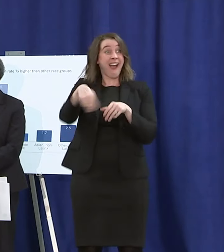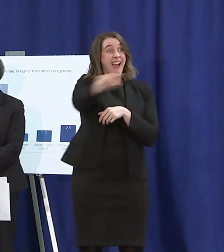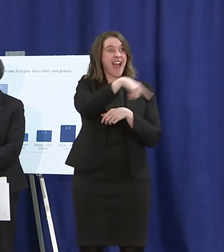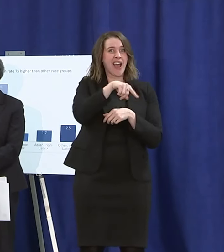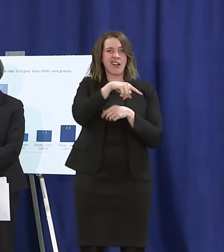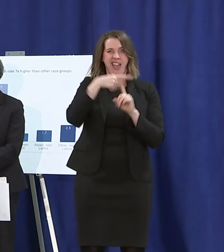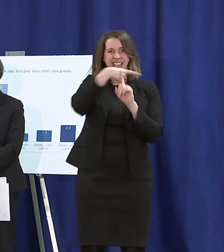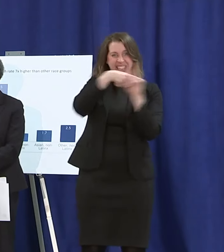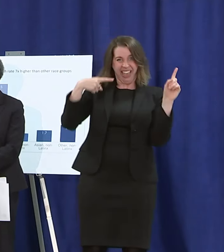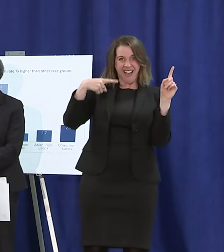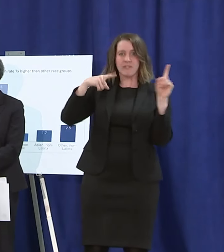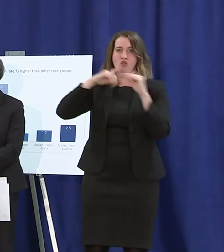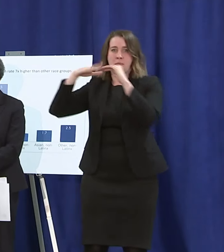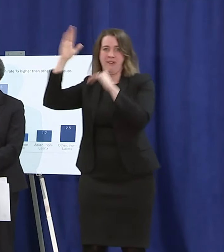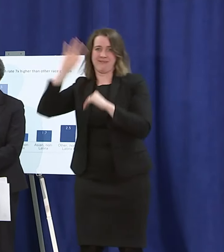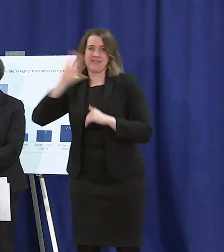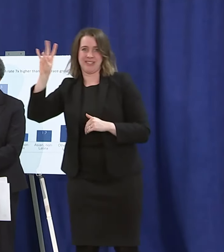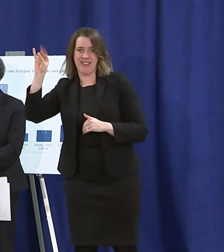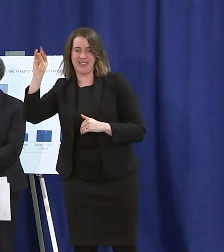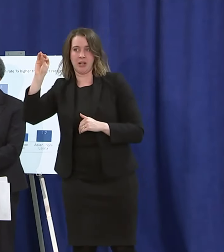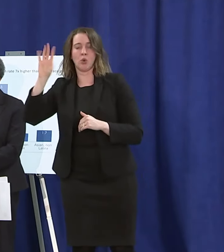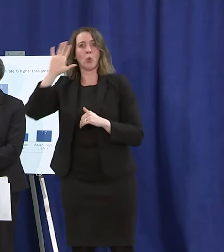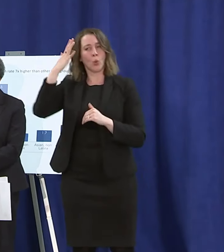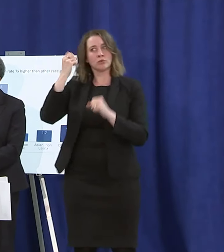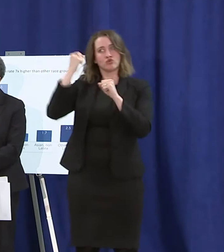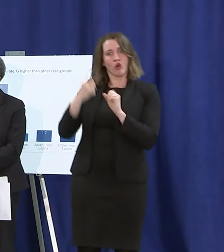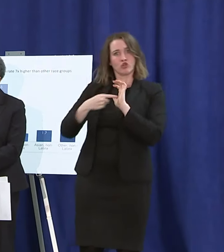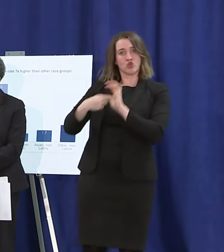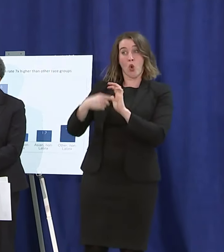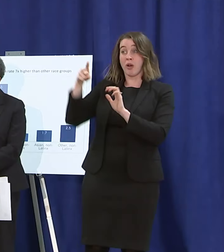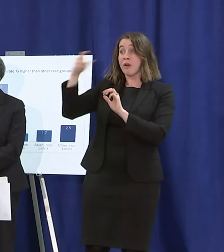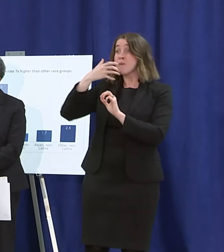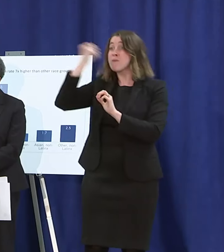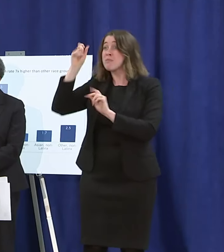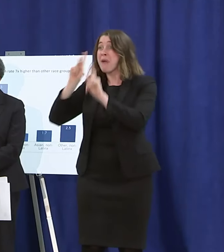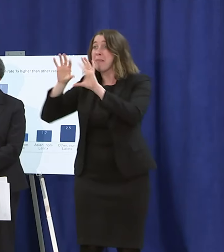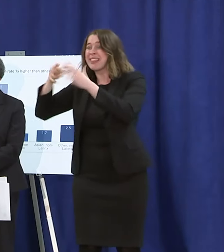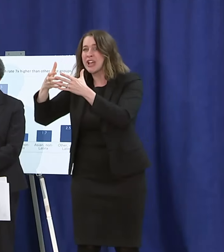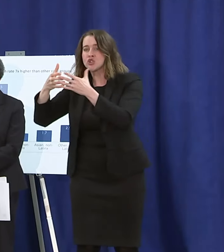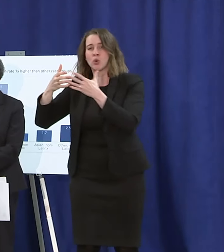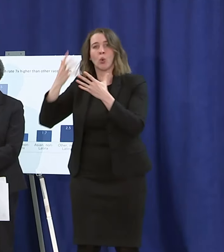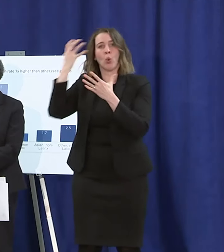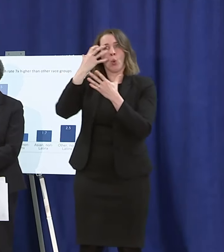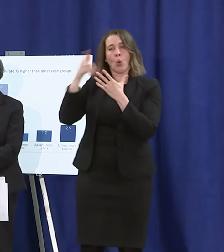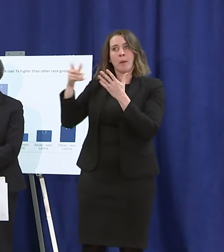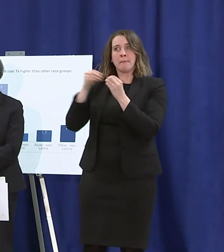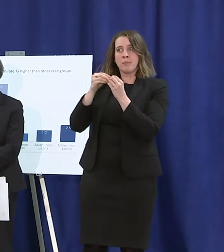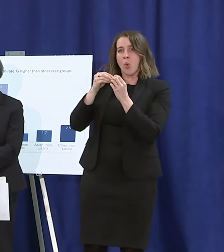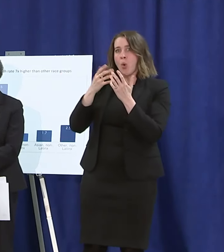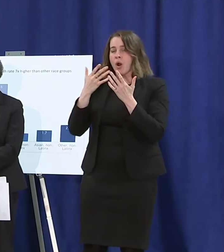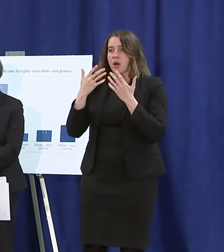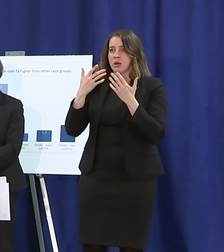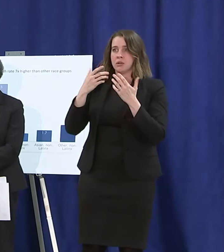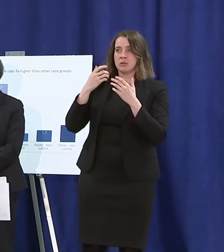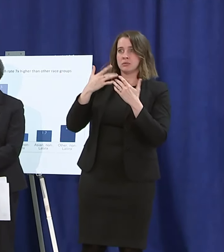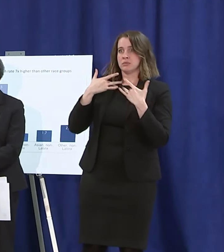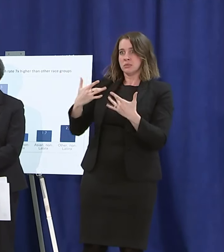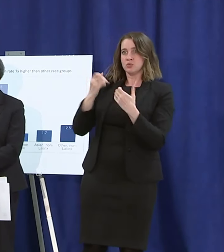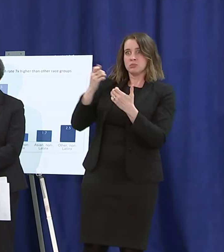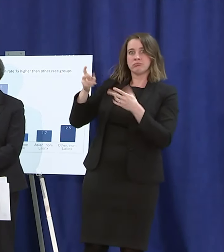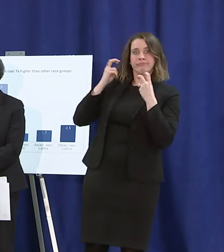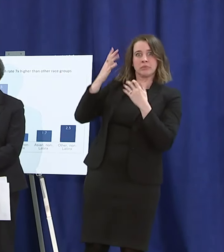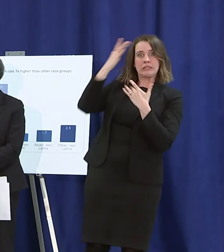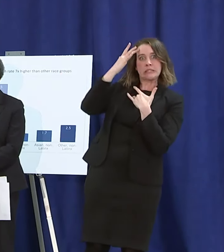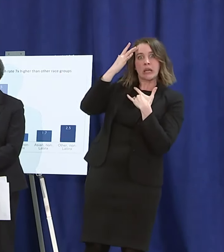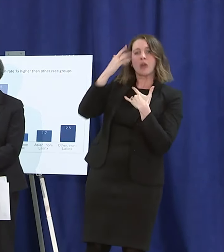70, reinforcing, again, this vulnerable population, the need to do everything we can to help protect people in the older